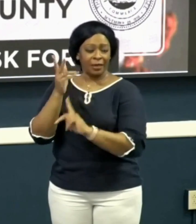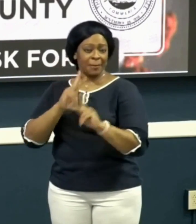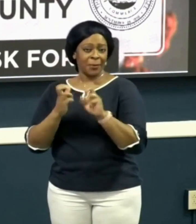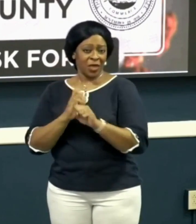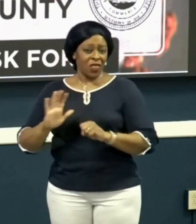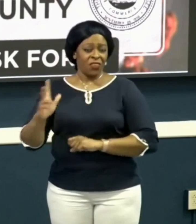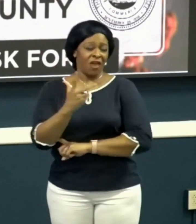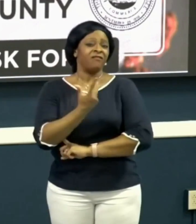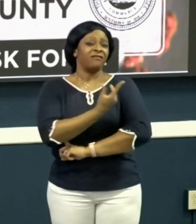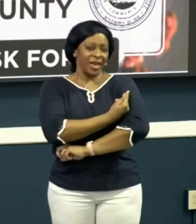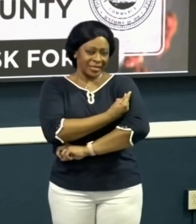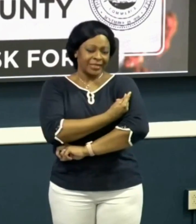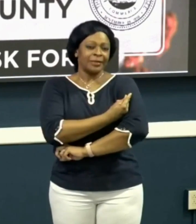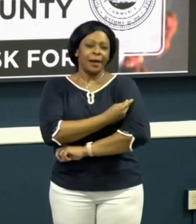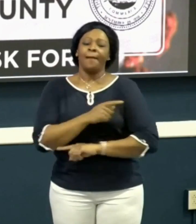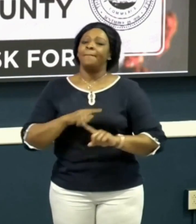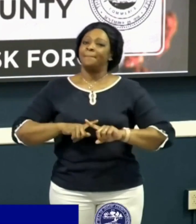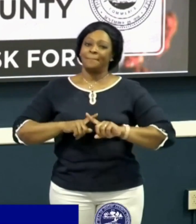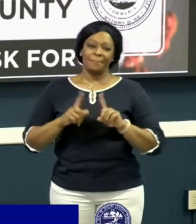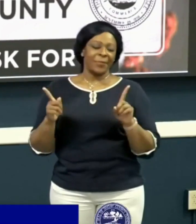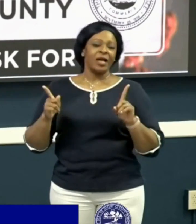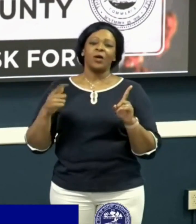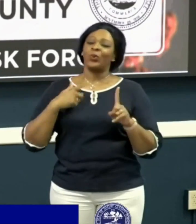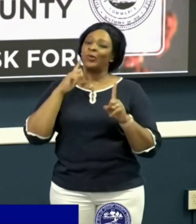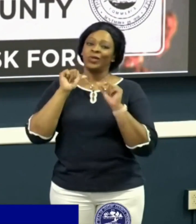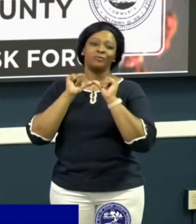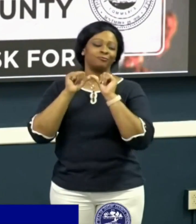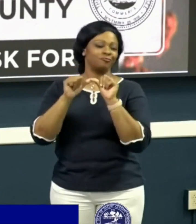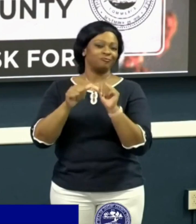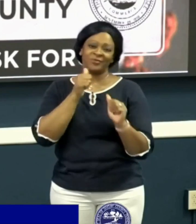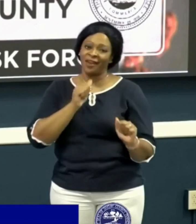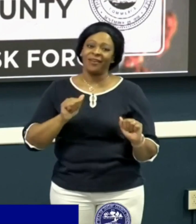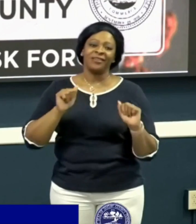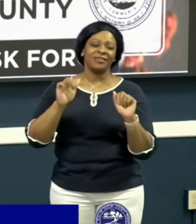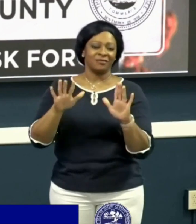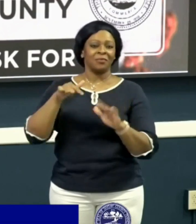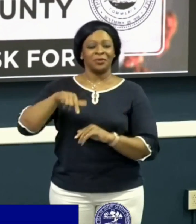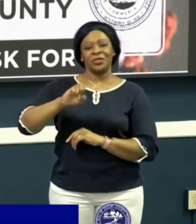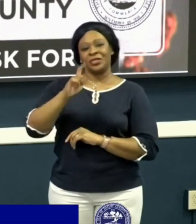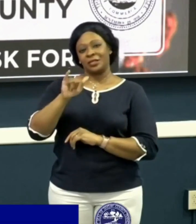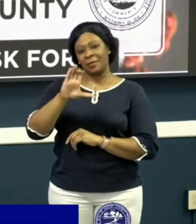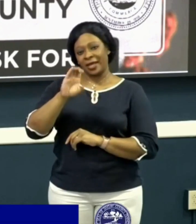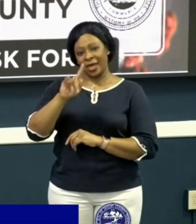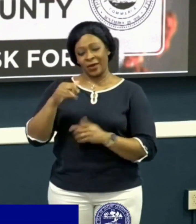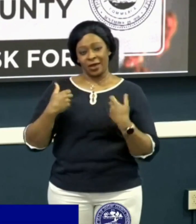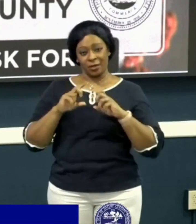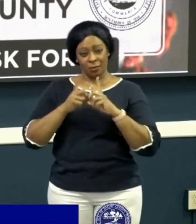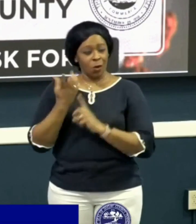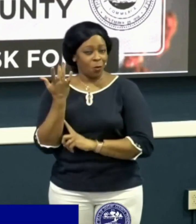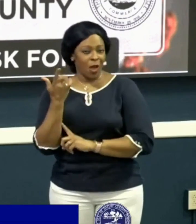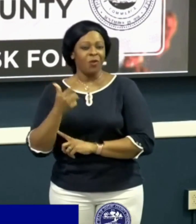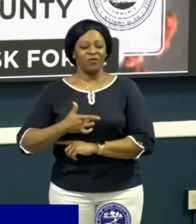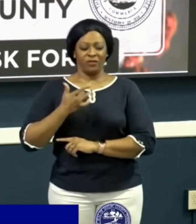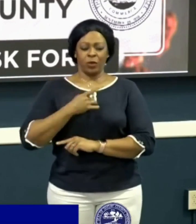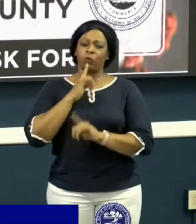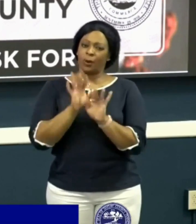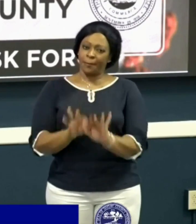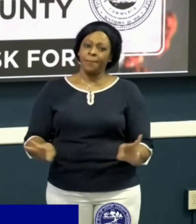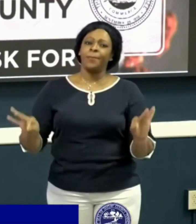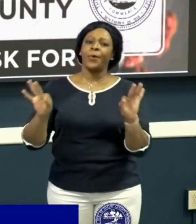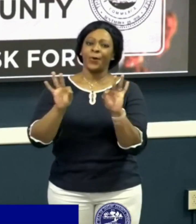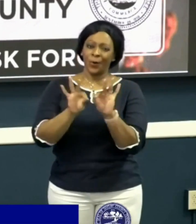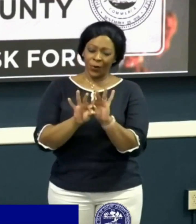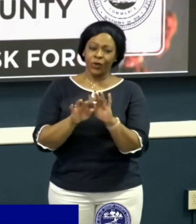get vaccinated, but it's a fight we're willing to have at the Shelby County Health Department because we believe it's important. It's going to